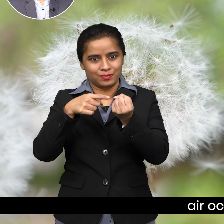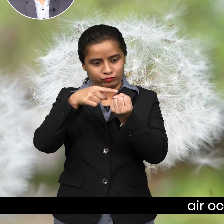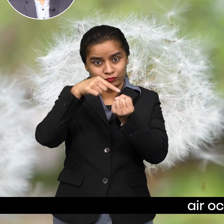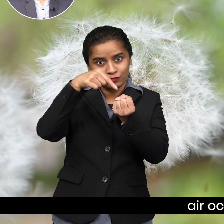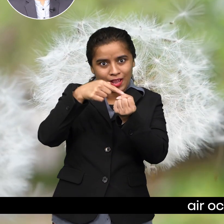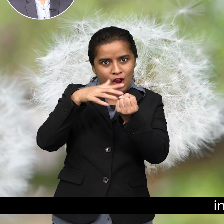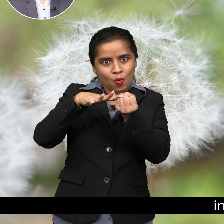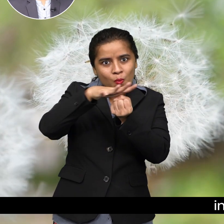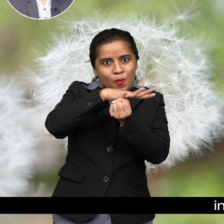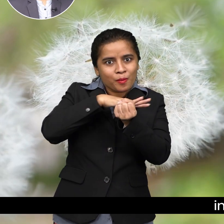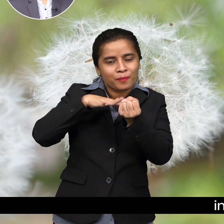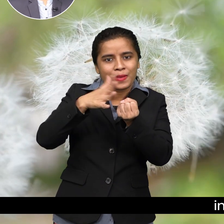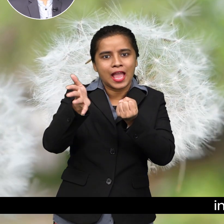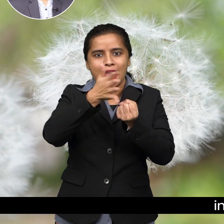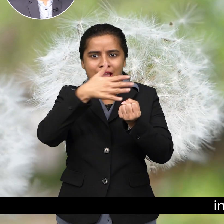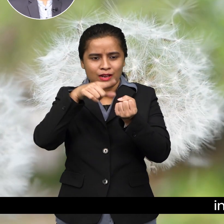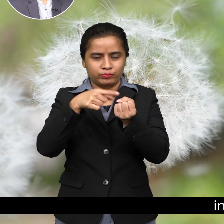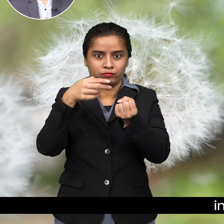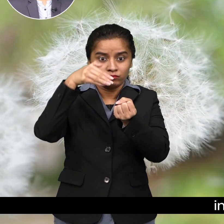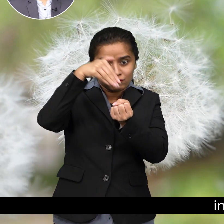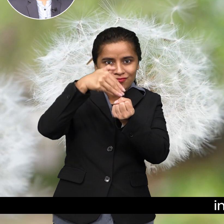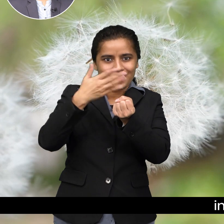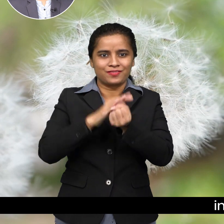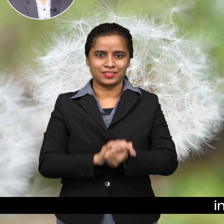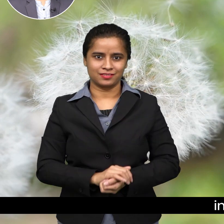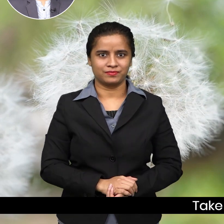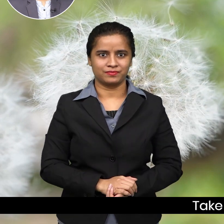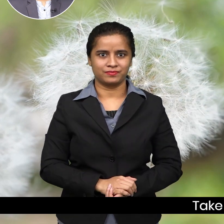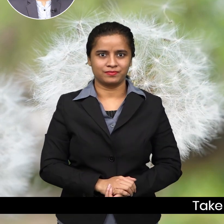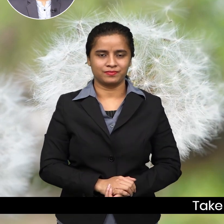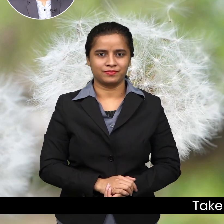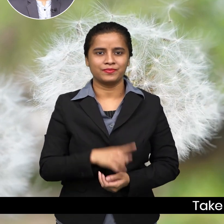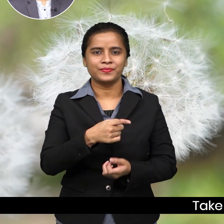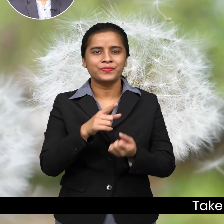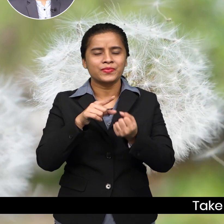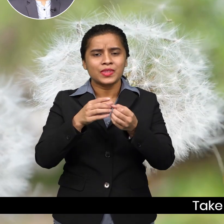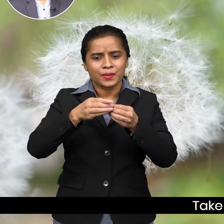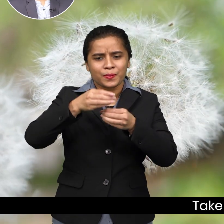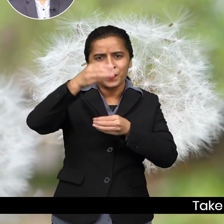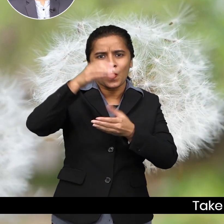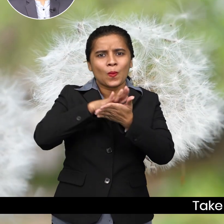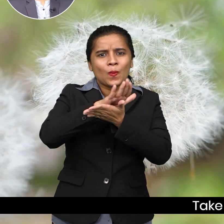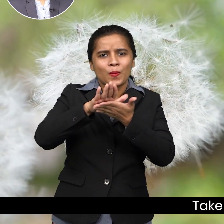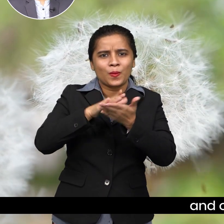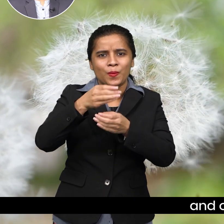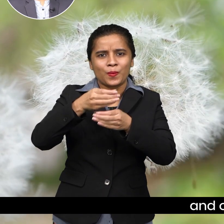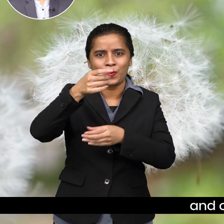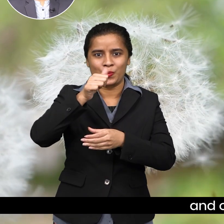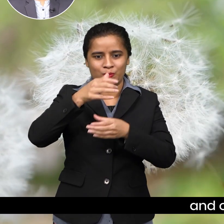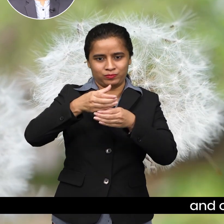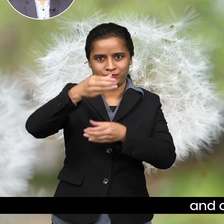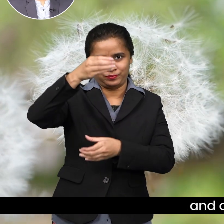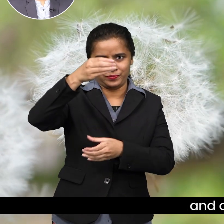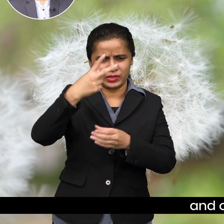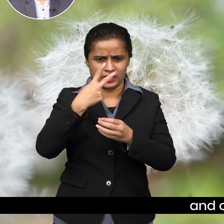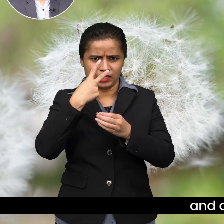occupies the space inside your fist. take in an empty bottle and